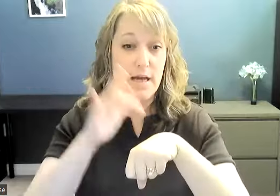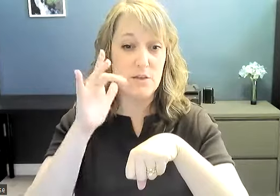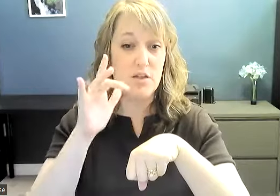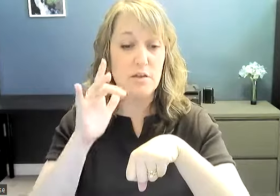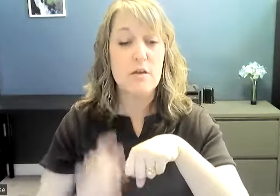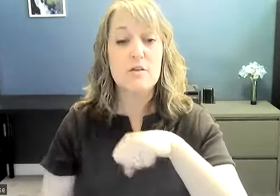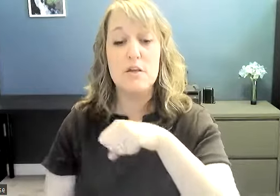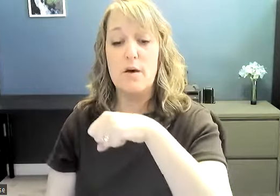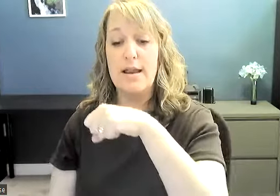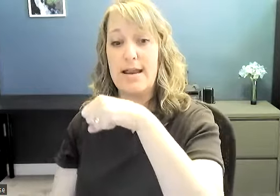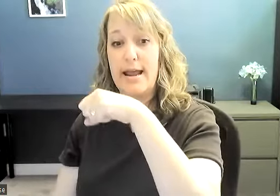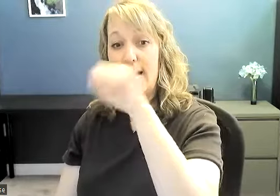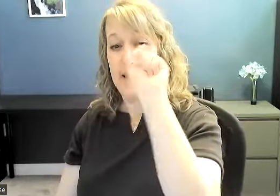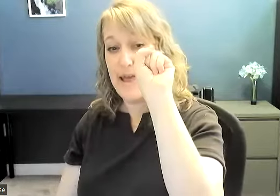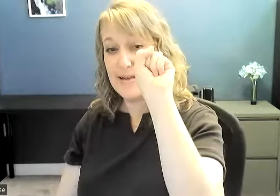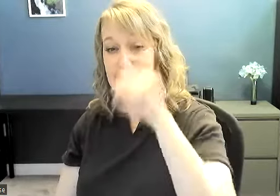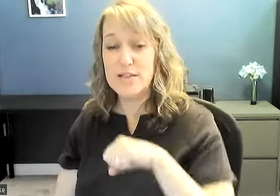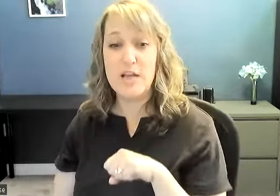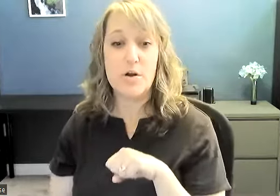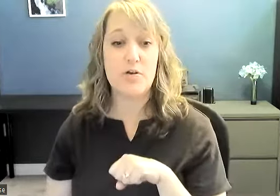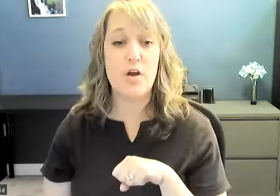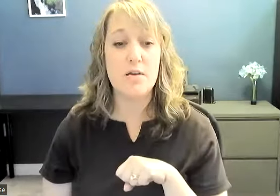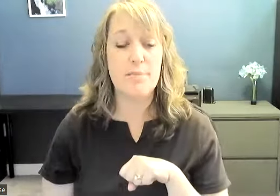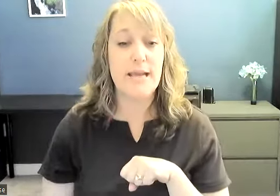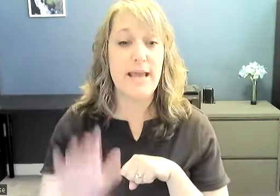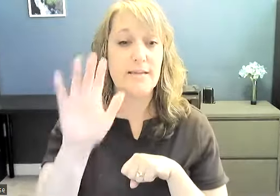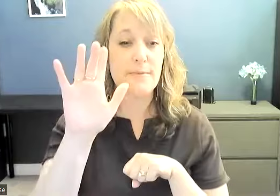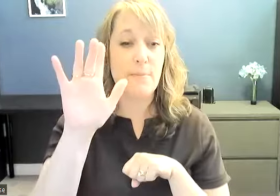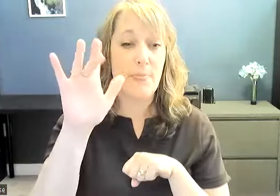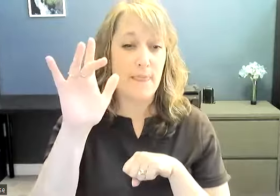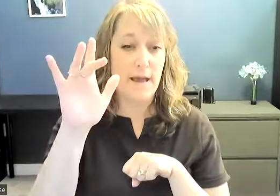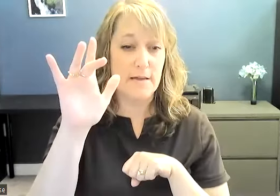touch. So you want an S hand shape on your non-dominant hand, that